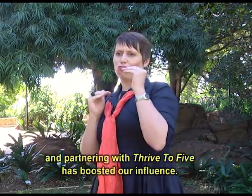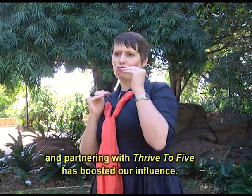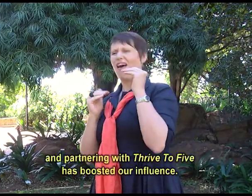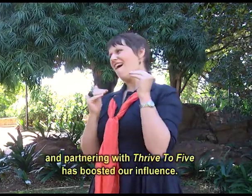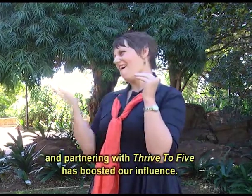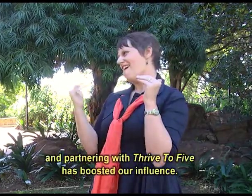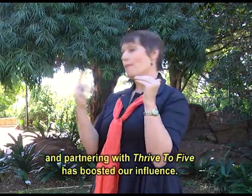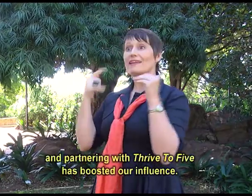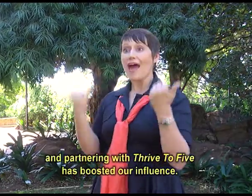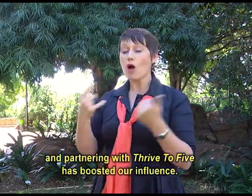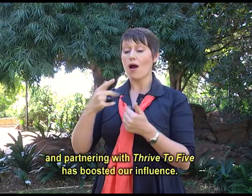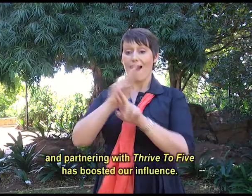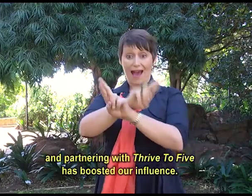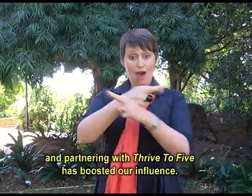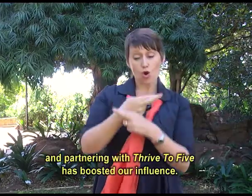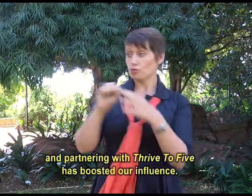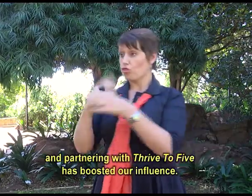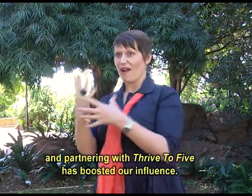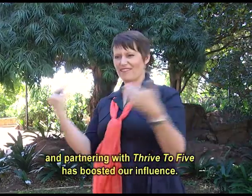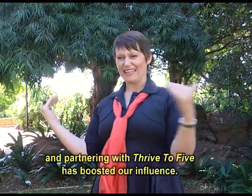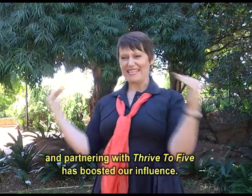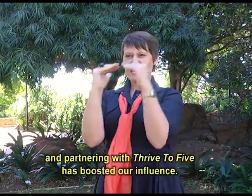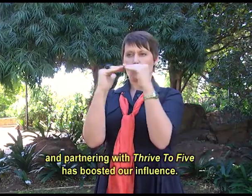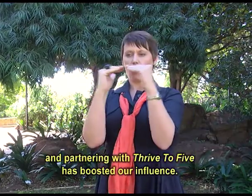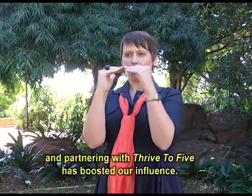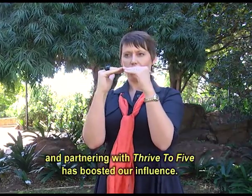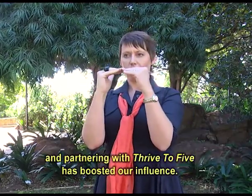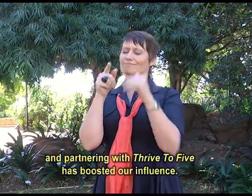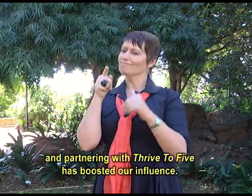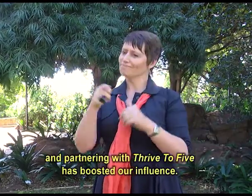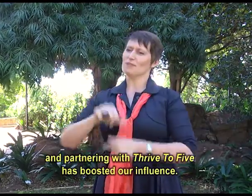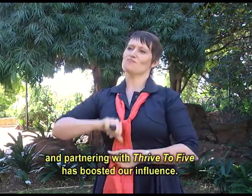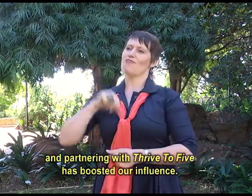and partnering with Thrive to 5 has boosted our influence.